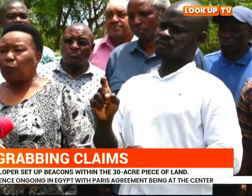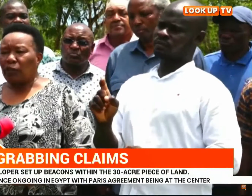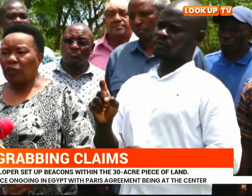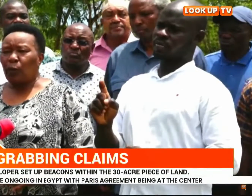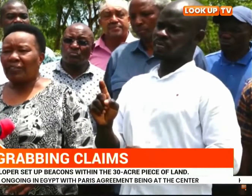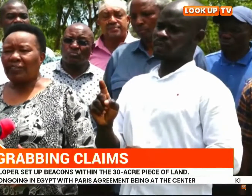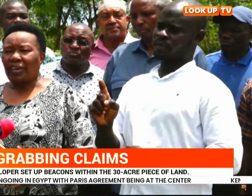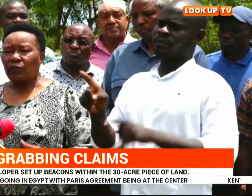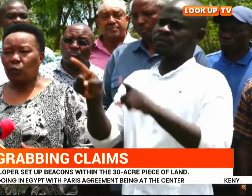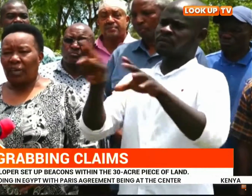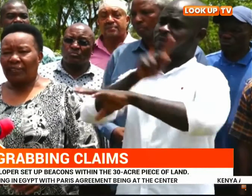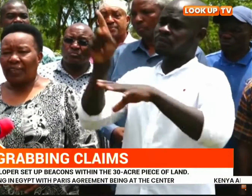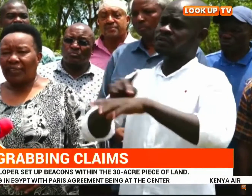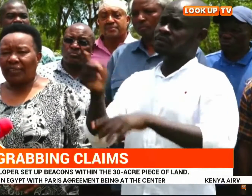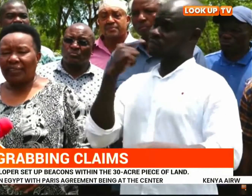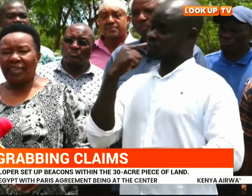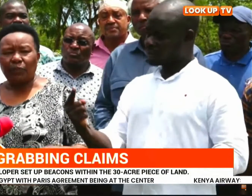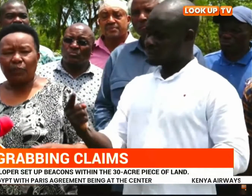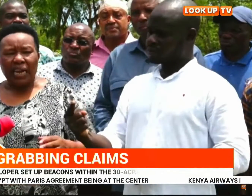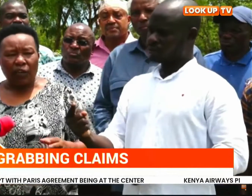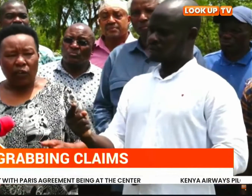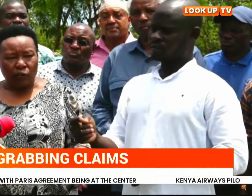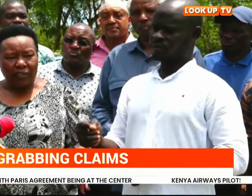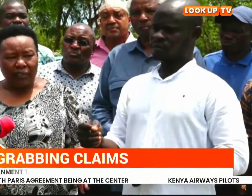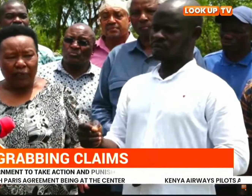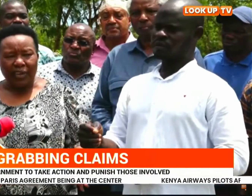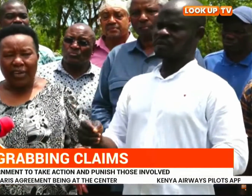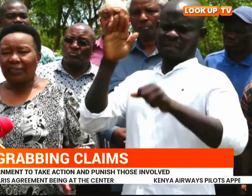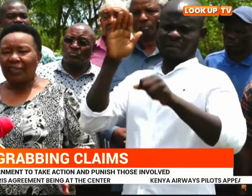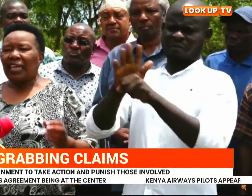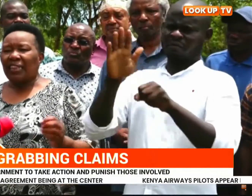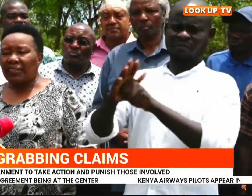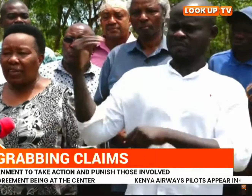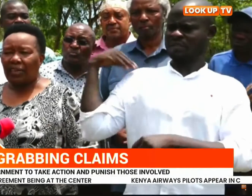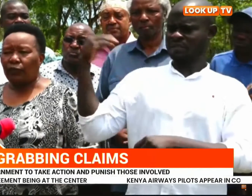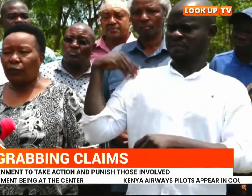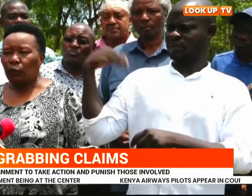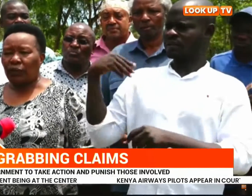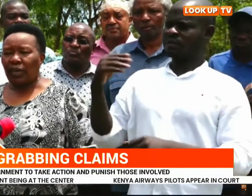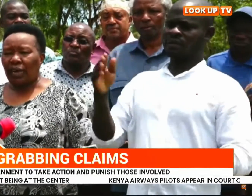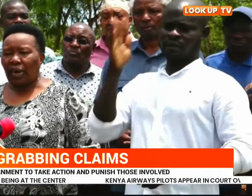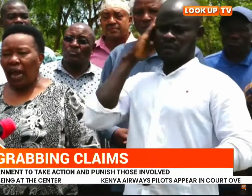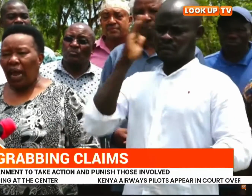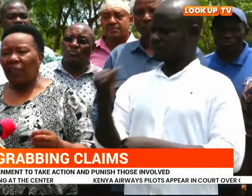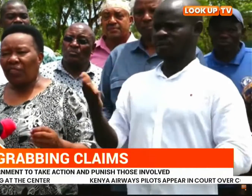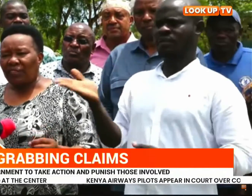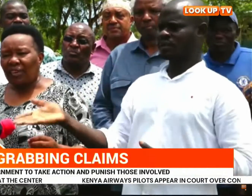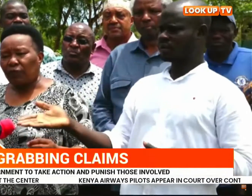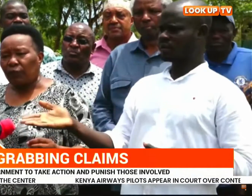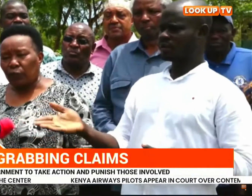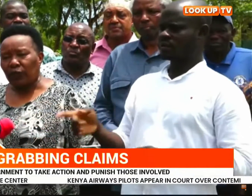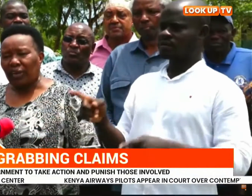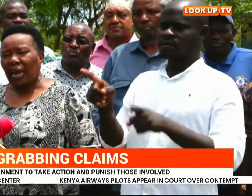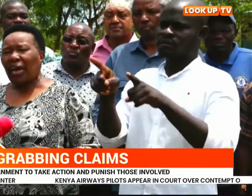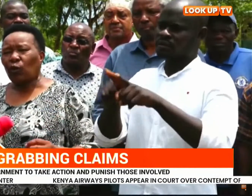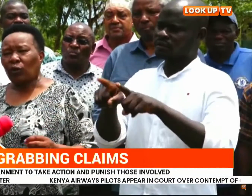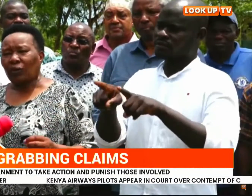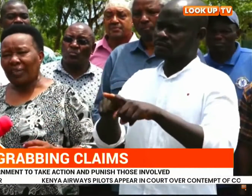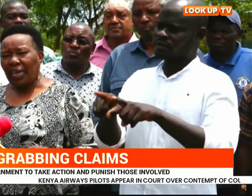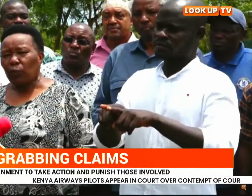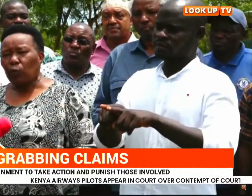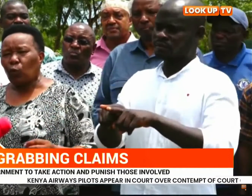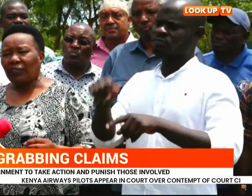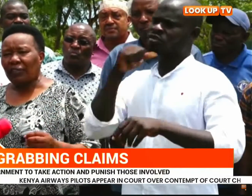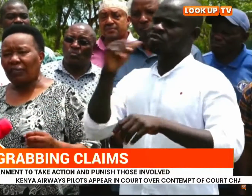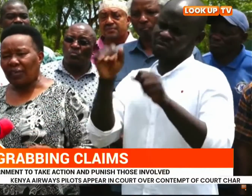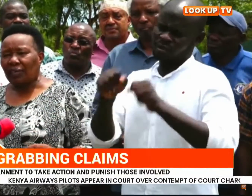And the principal has just told us that there has been a lot of interference. These are deaf children, and these deaf children are not